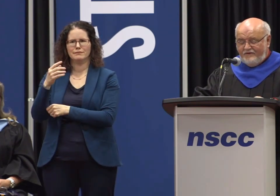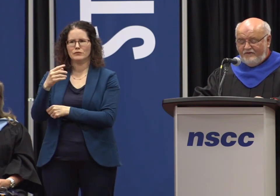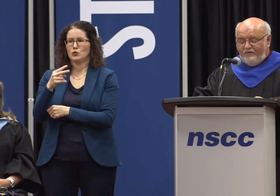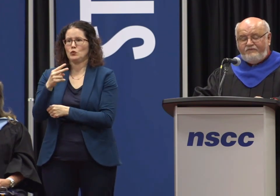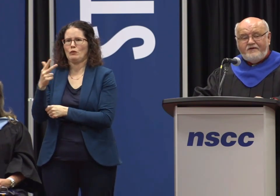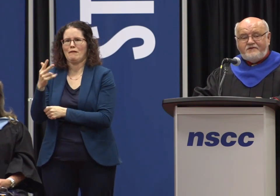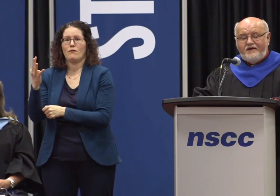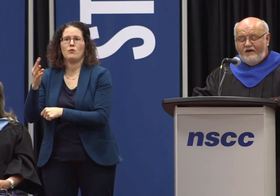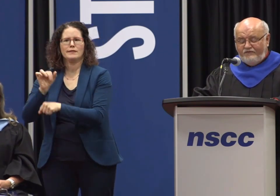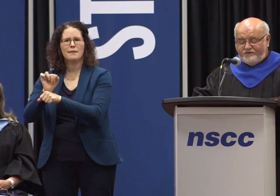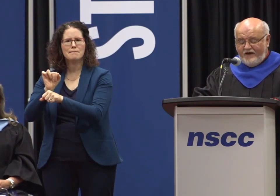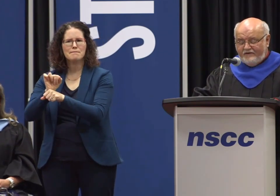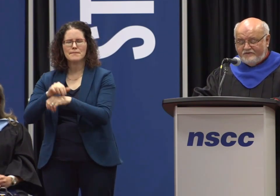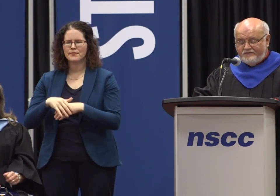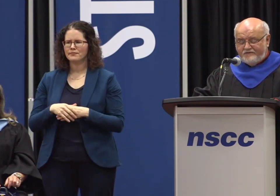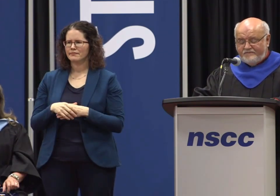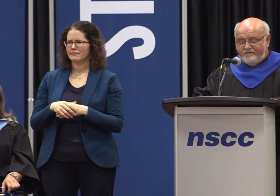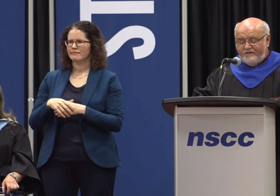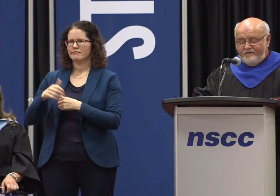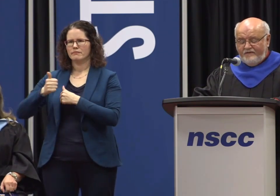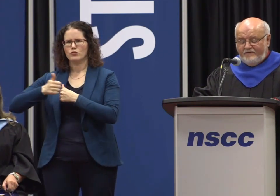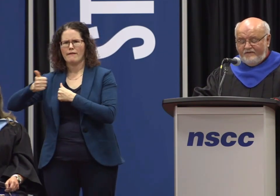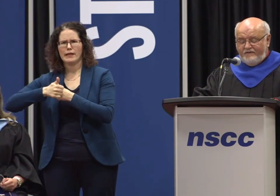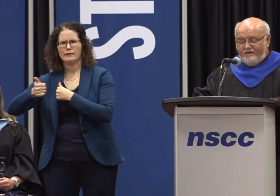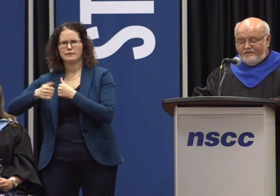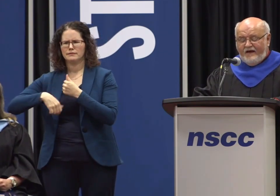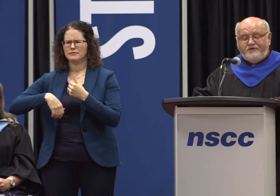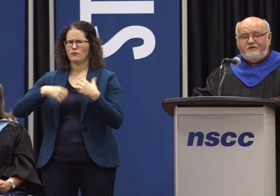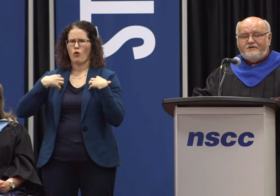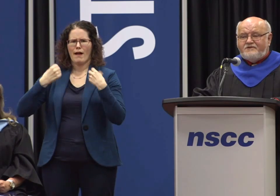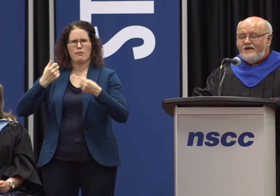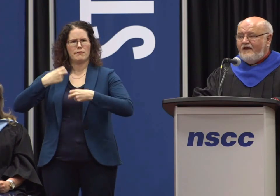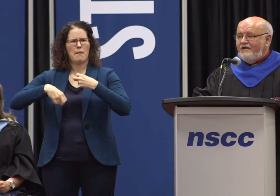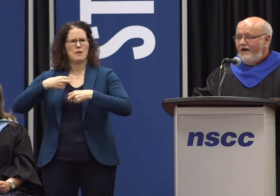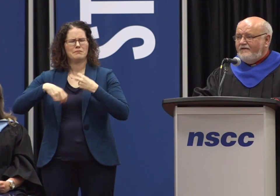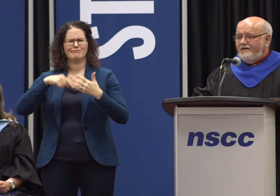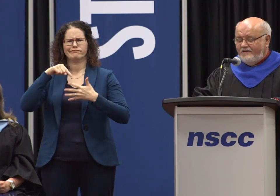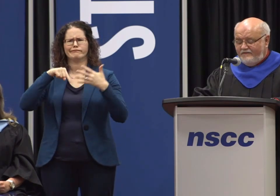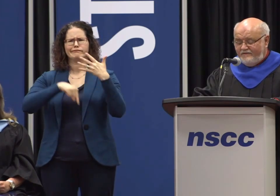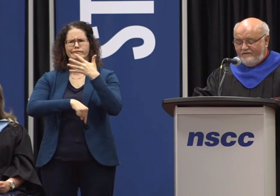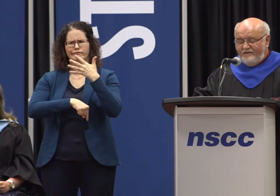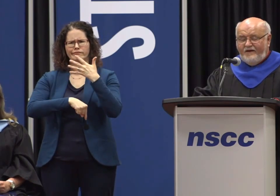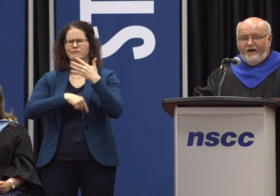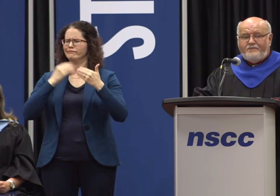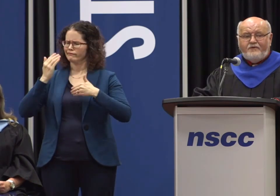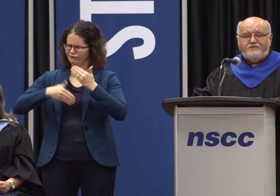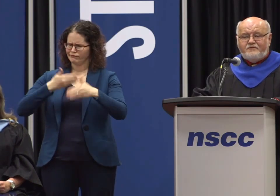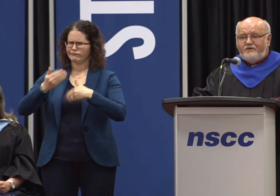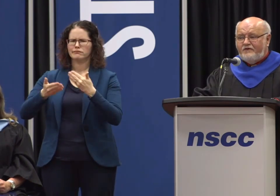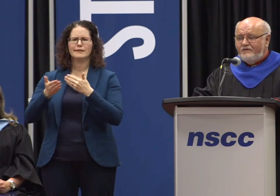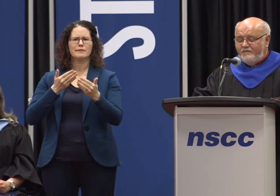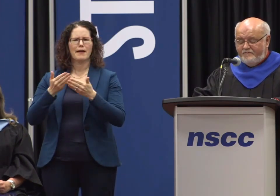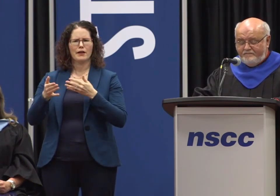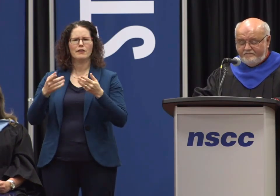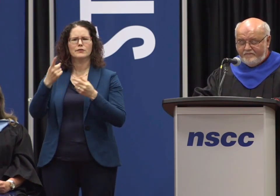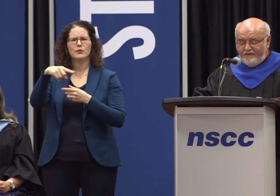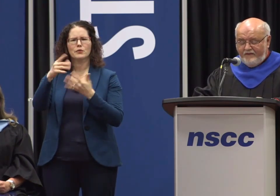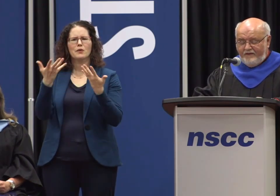distance, or facing health challenges, now you can say, I did it. I